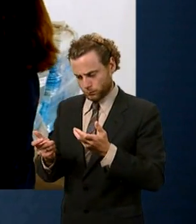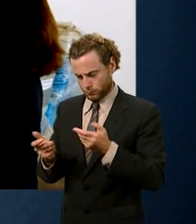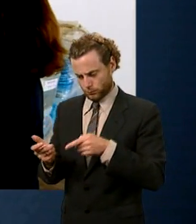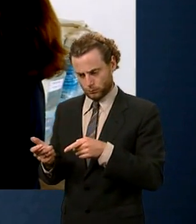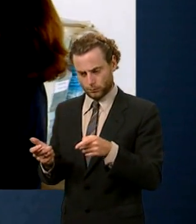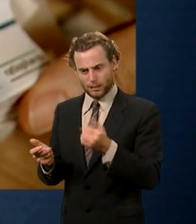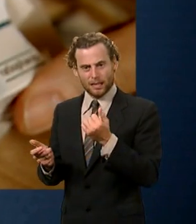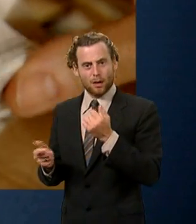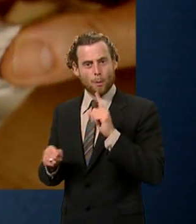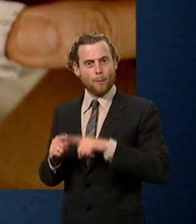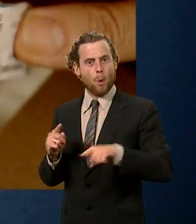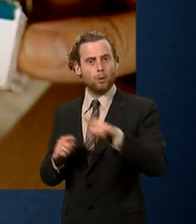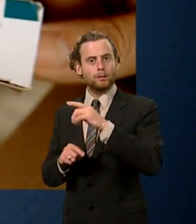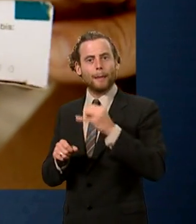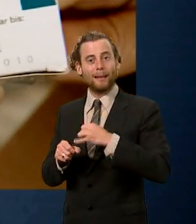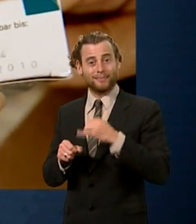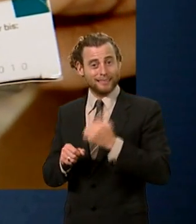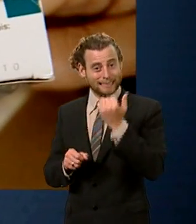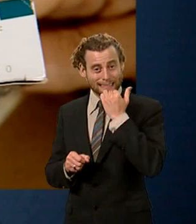are out of date and useless.